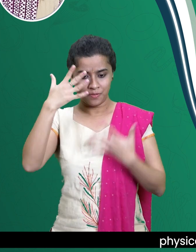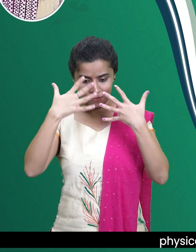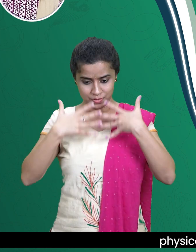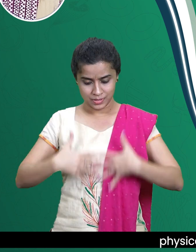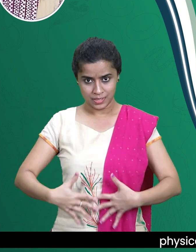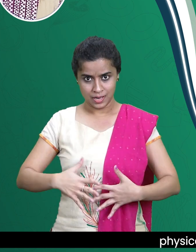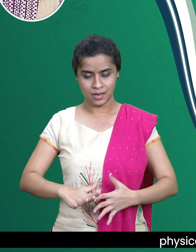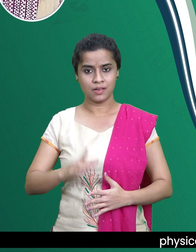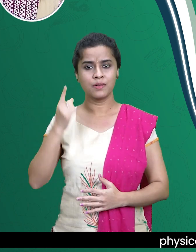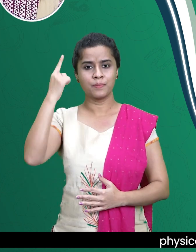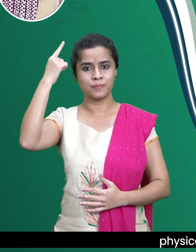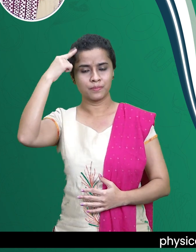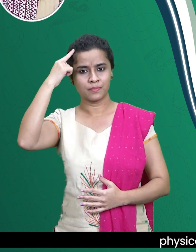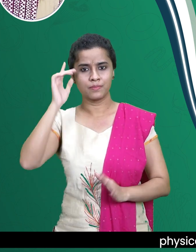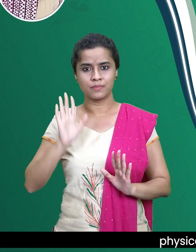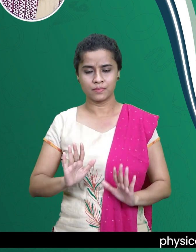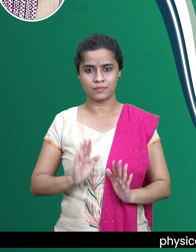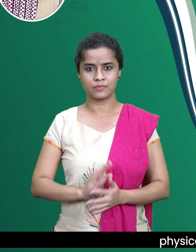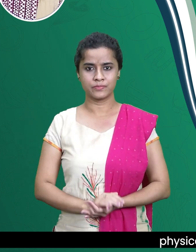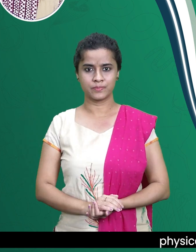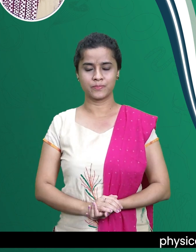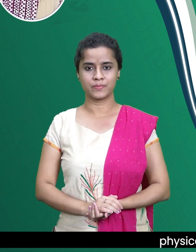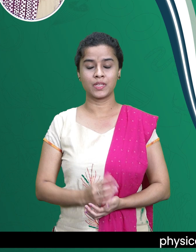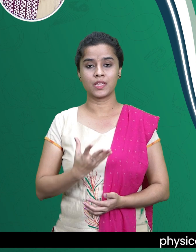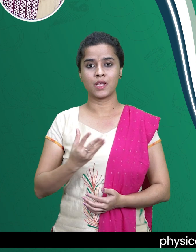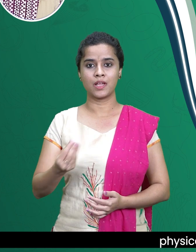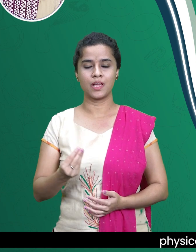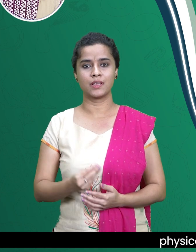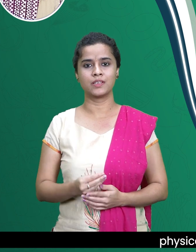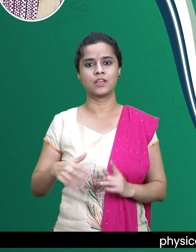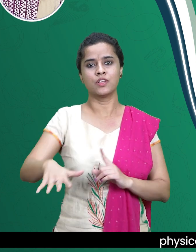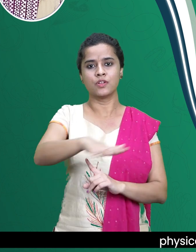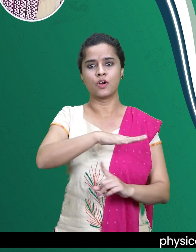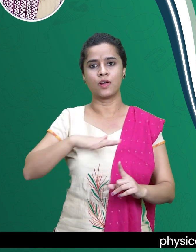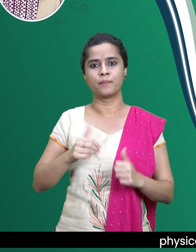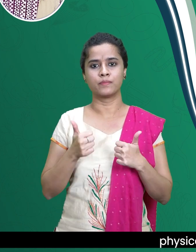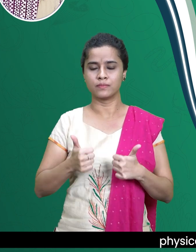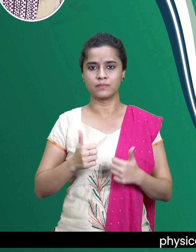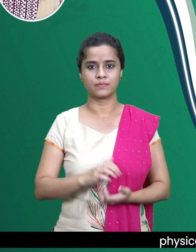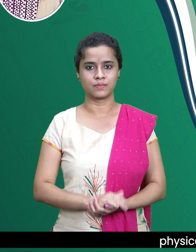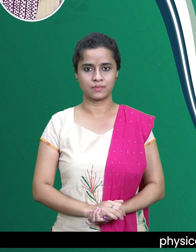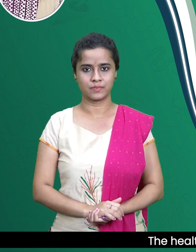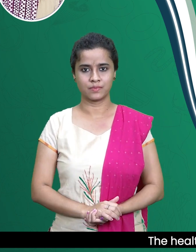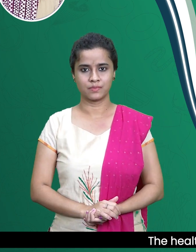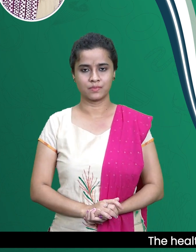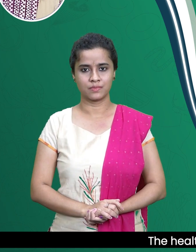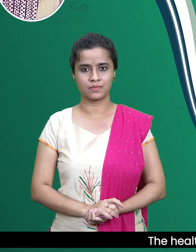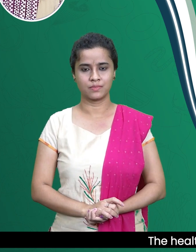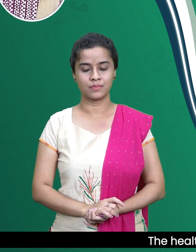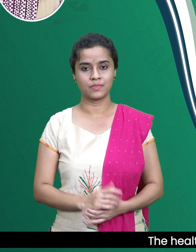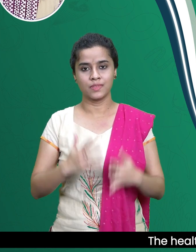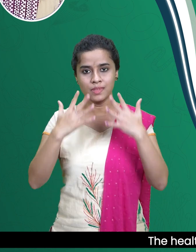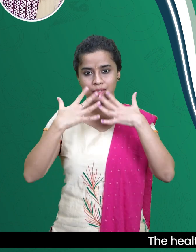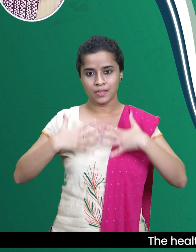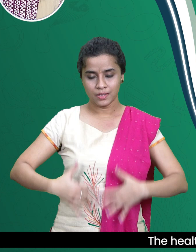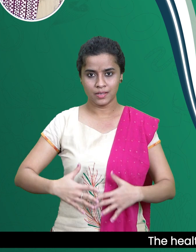mental and social well-being. The health